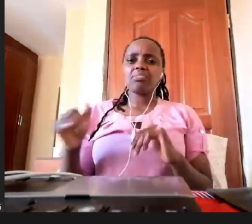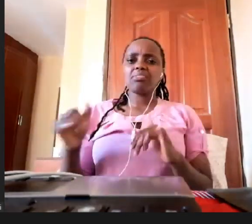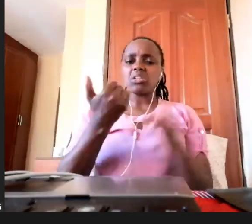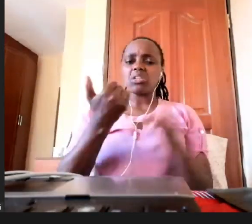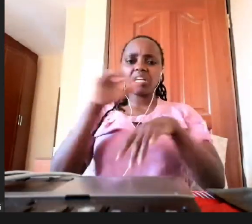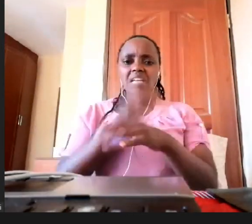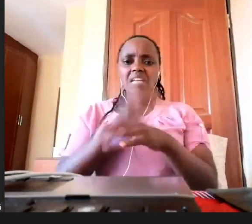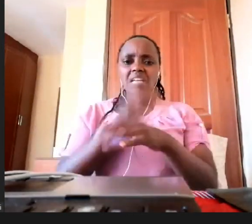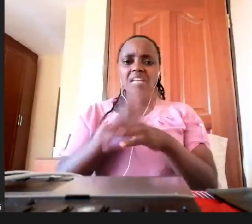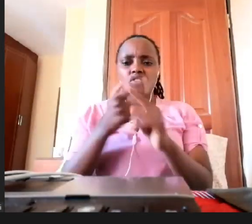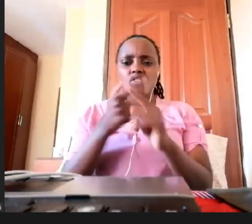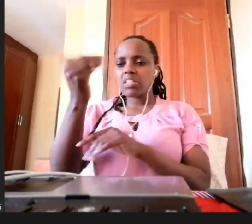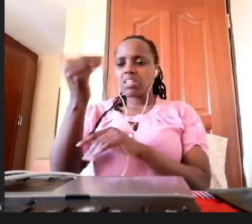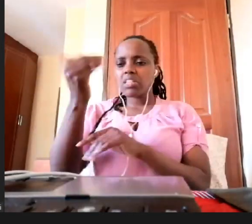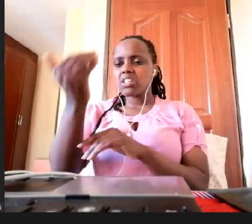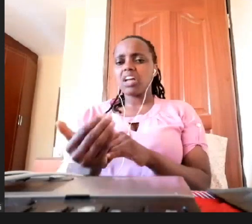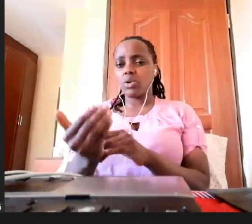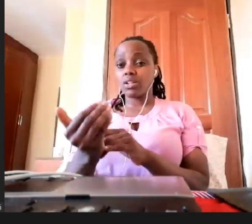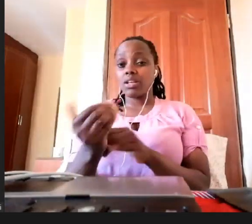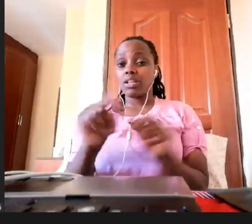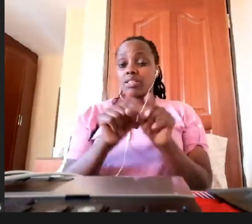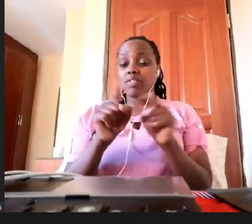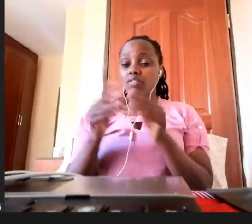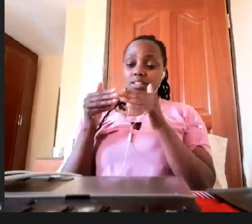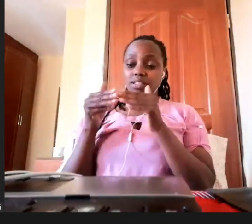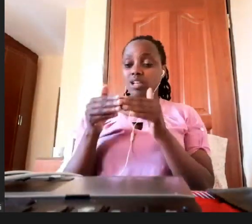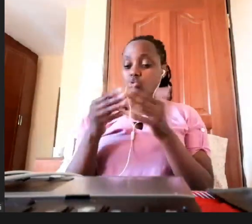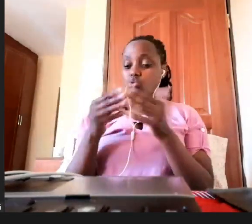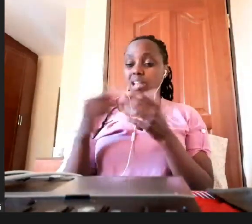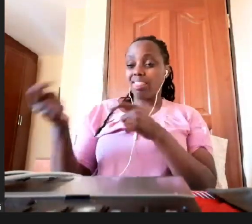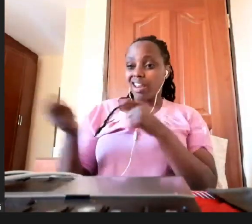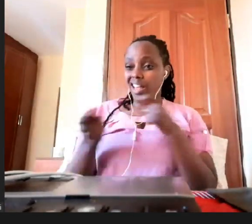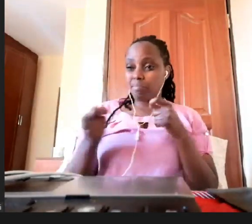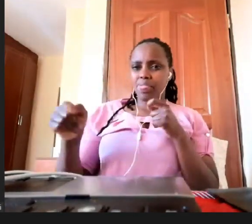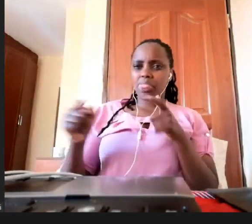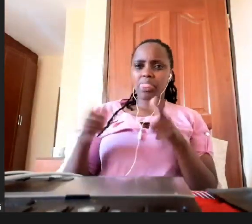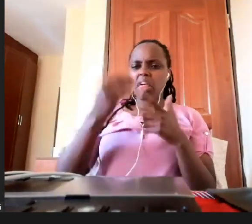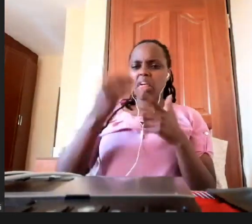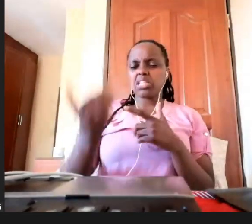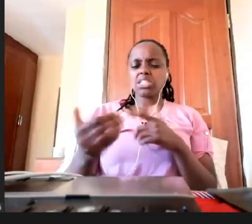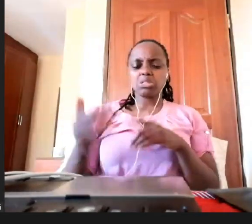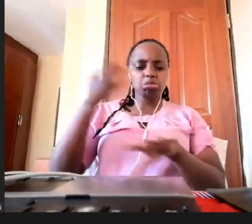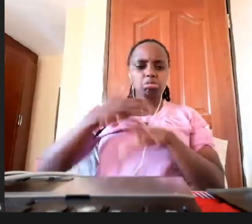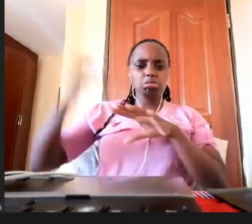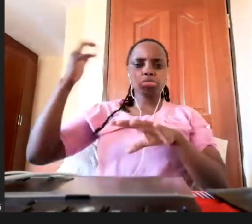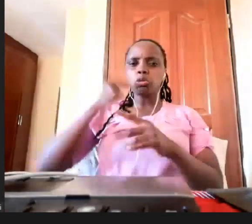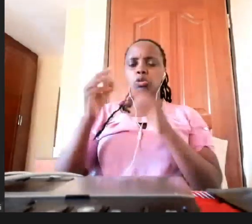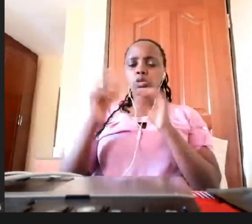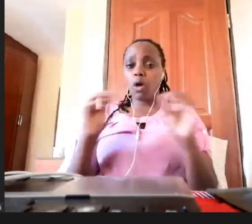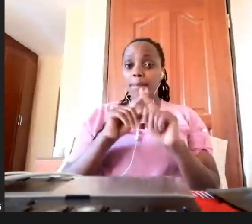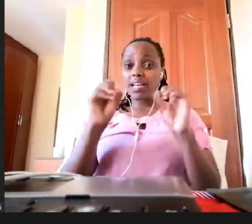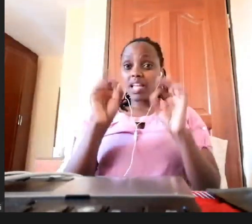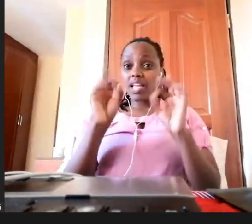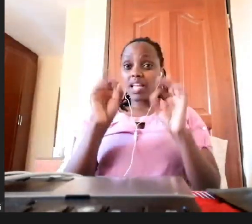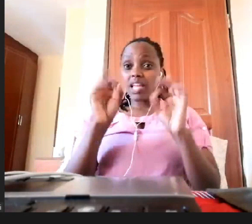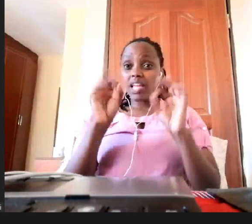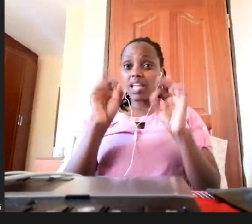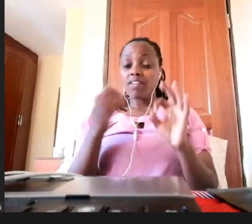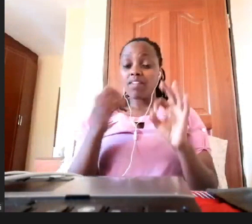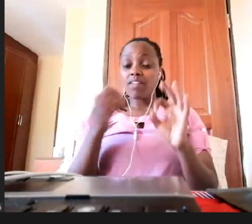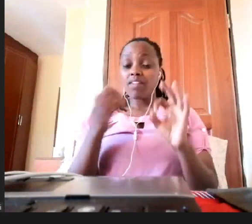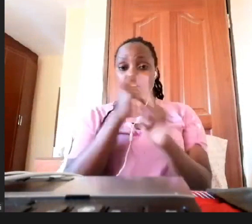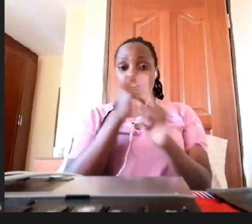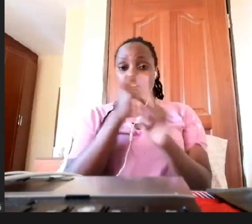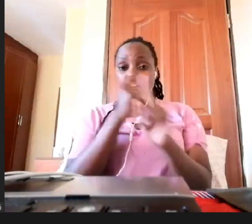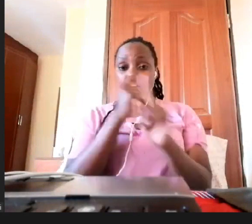out of that child, especially in sexual abuses that go to court, and the child would not speak. But they say, look, if we had these tools that you use, we